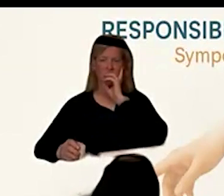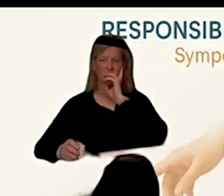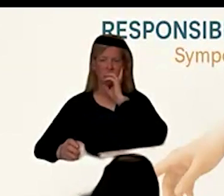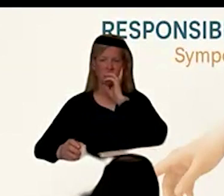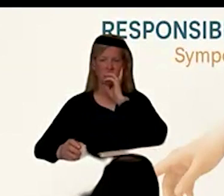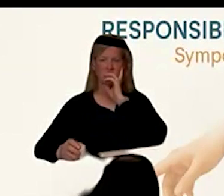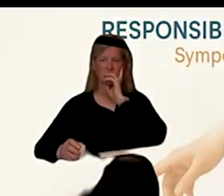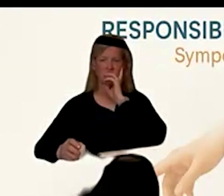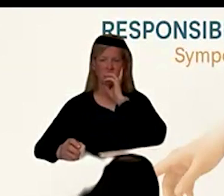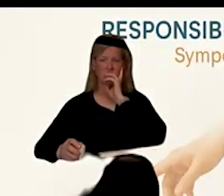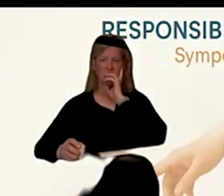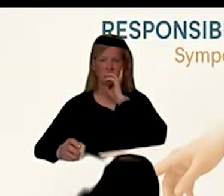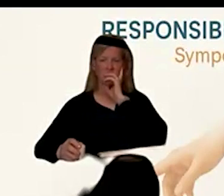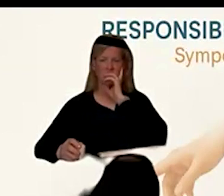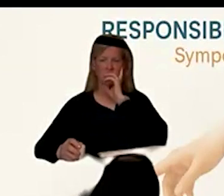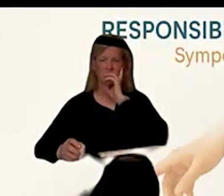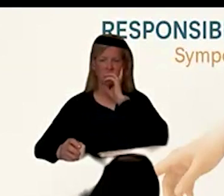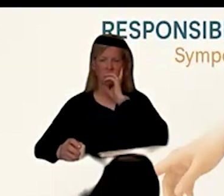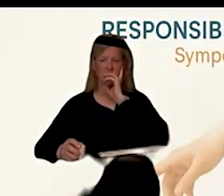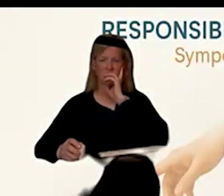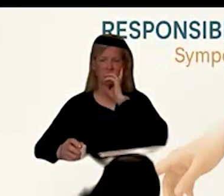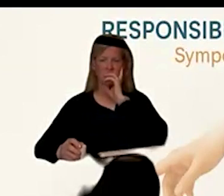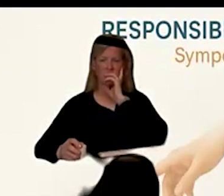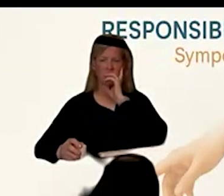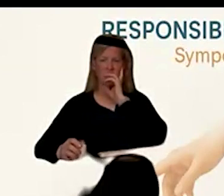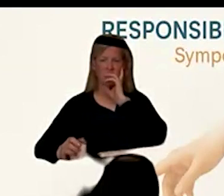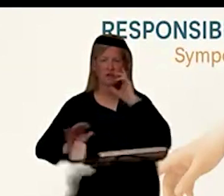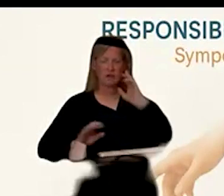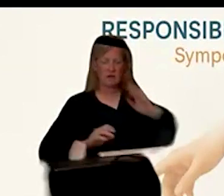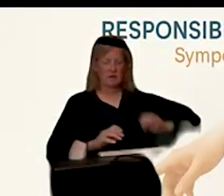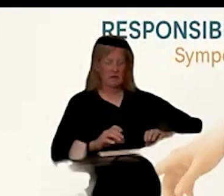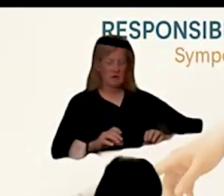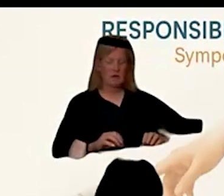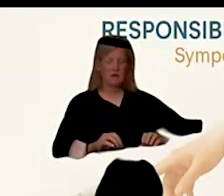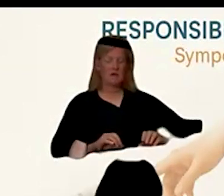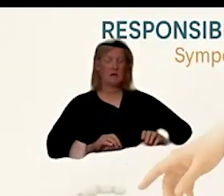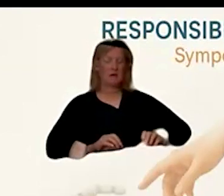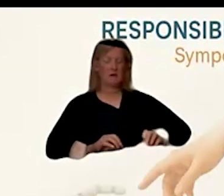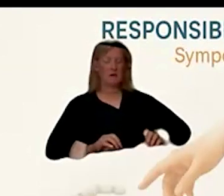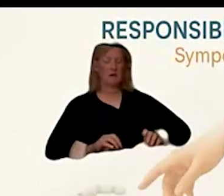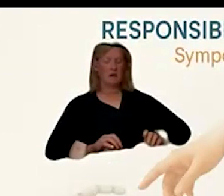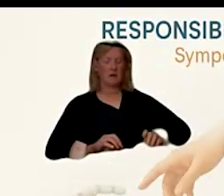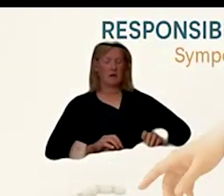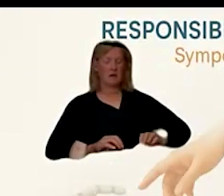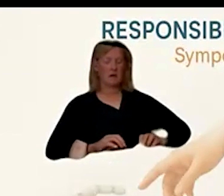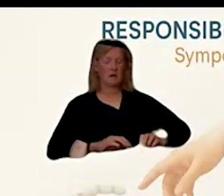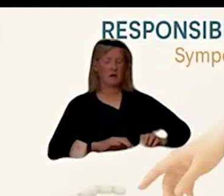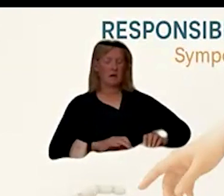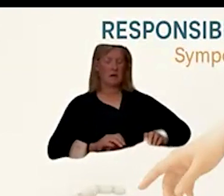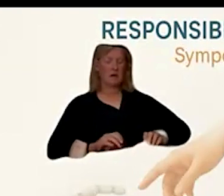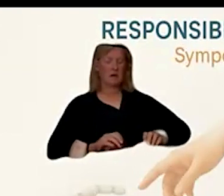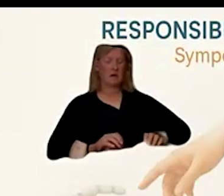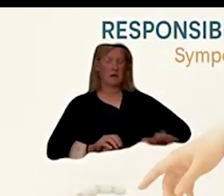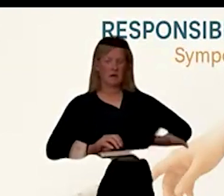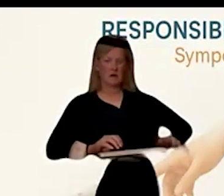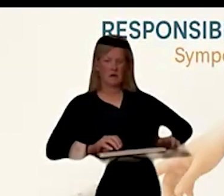Big Science Project, which came at a very good moment in 2022, and is for me a very good example of basically data commons,